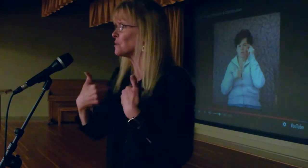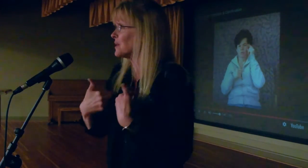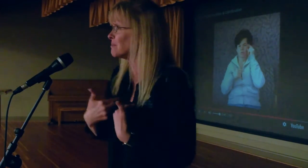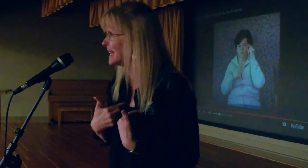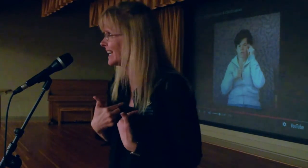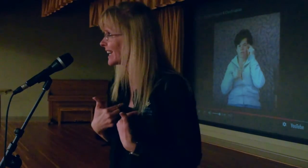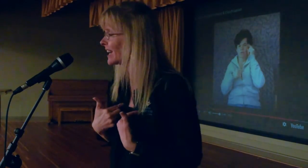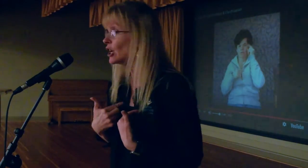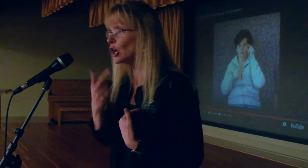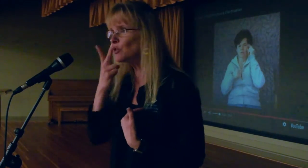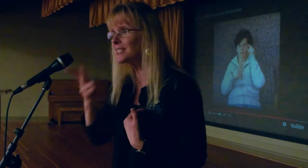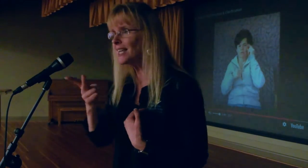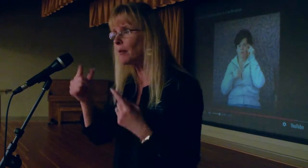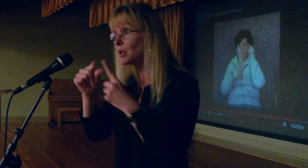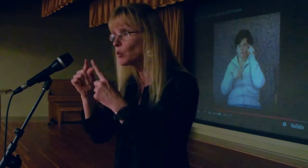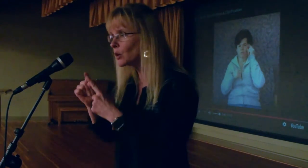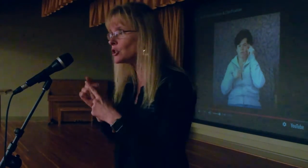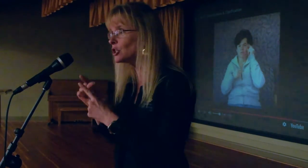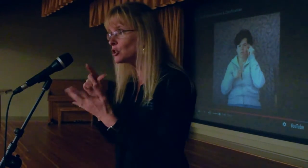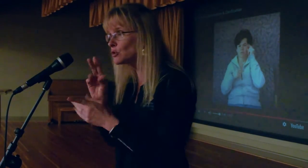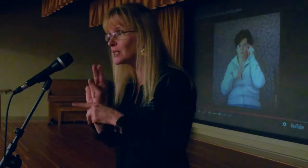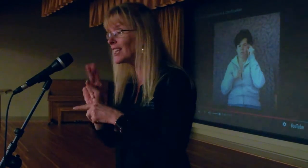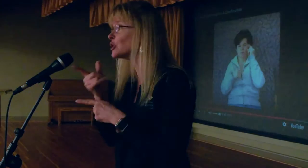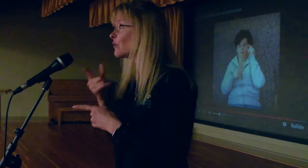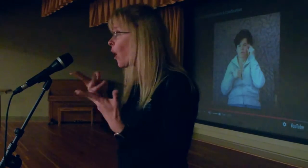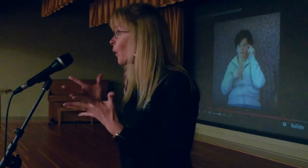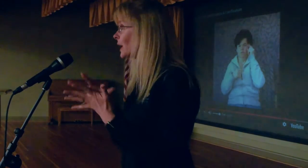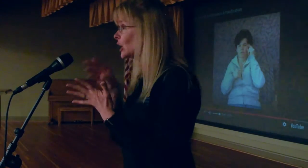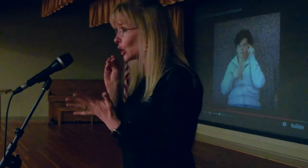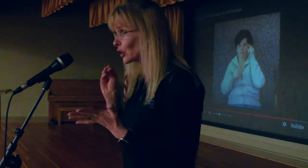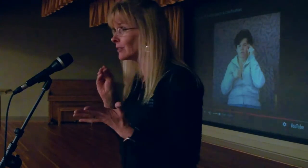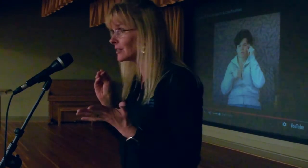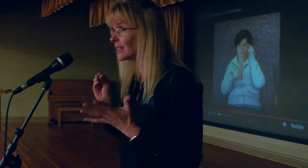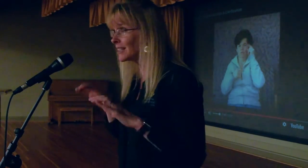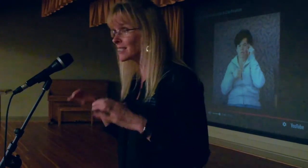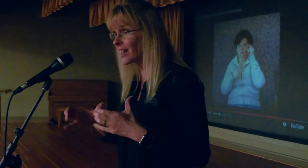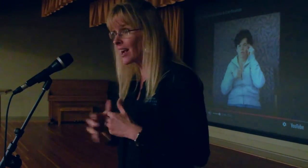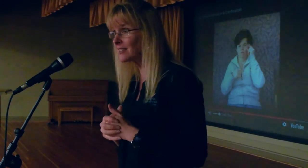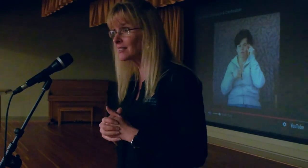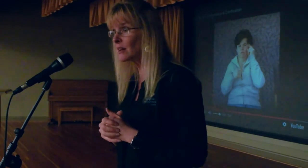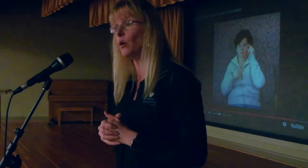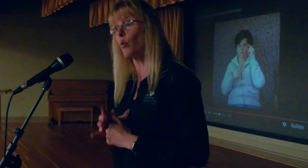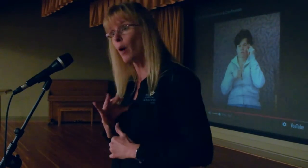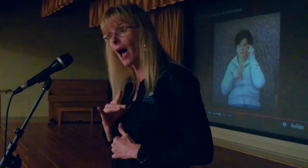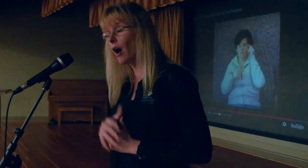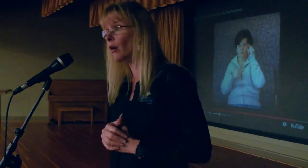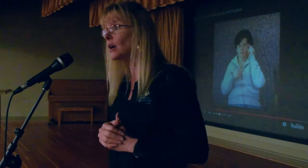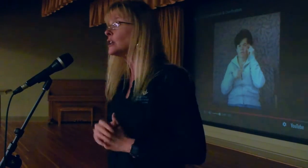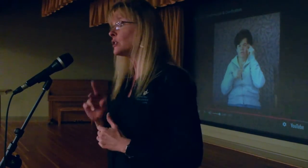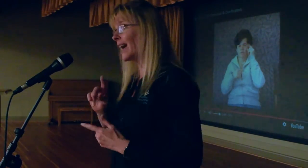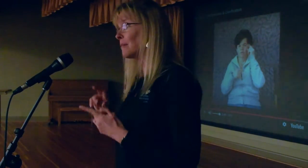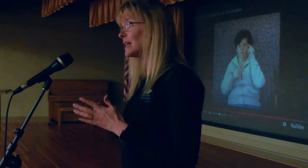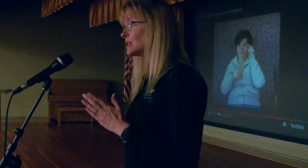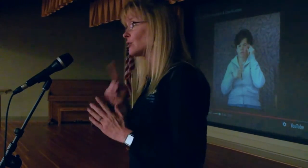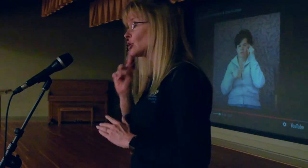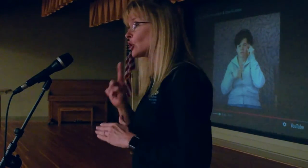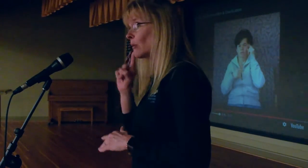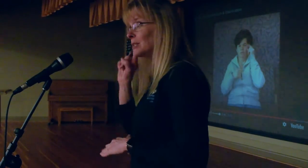with me. And you see how many words she's using that you've already learned in this class? Wow. So that means if you show up to a